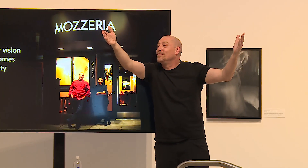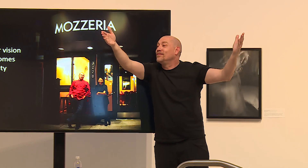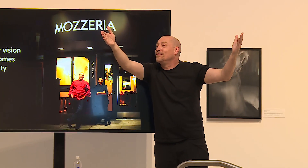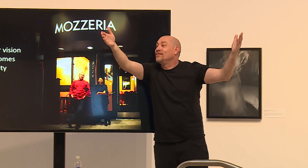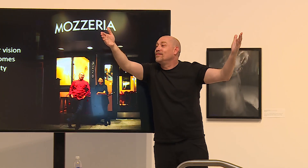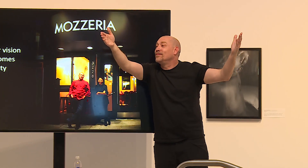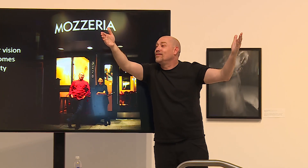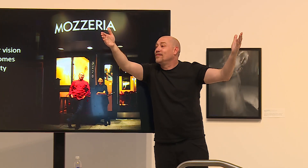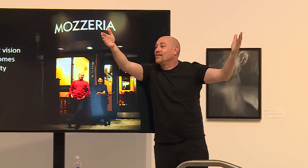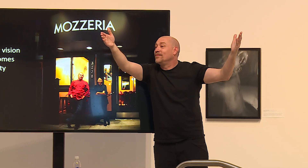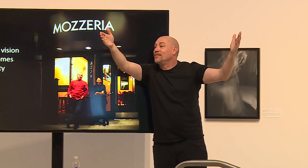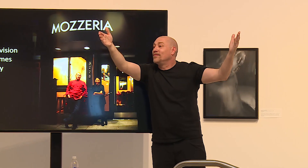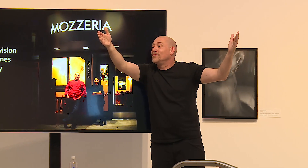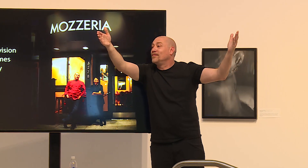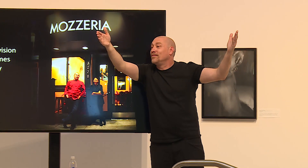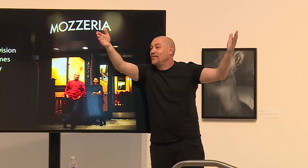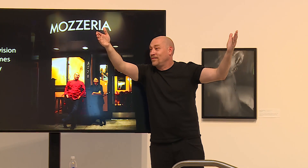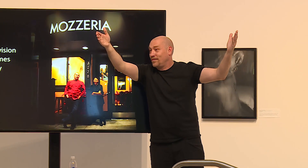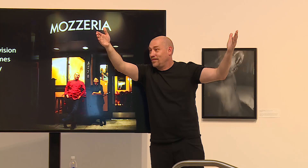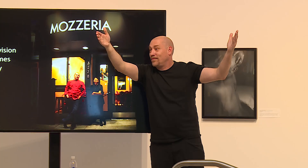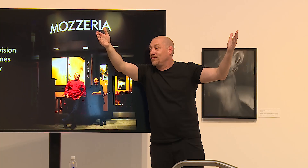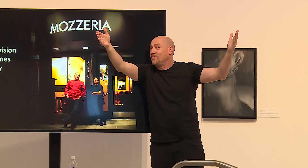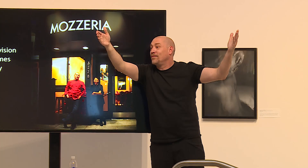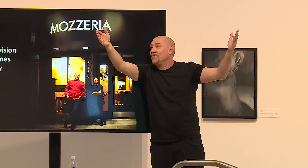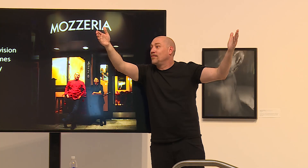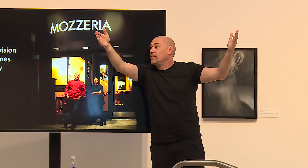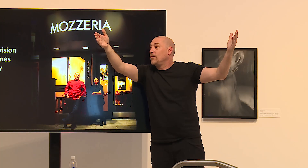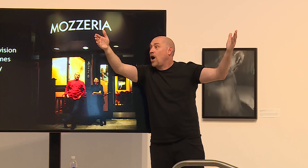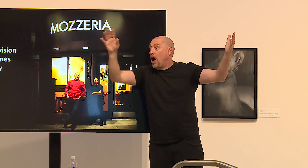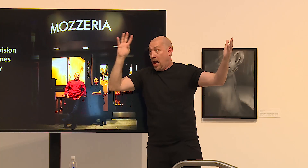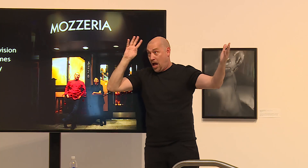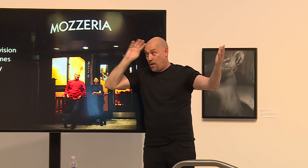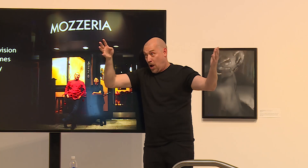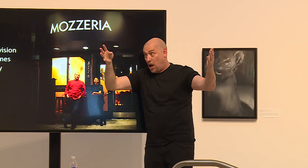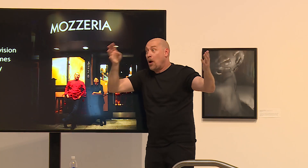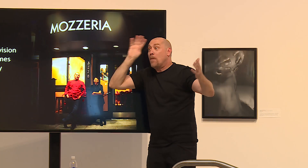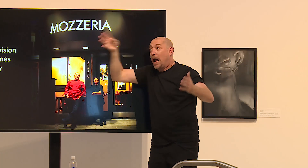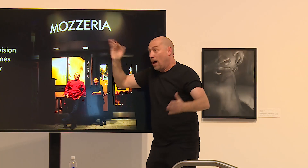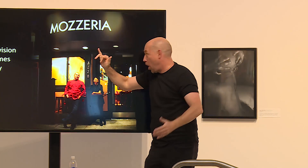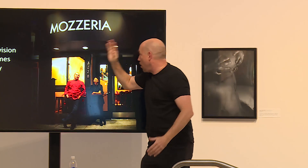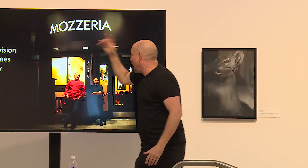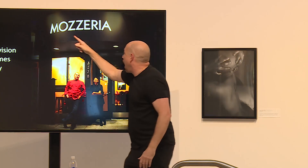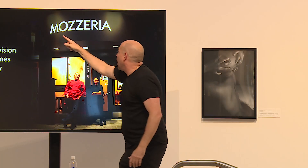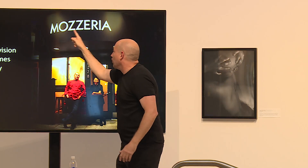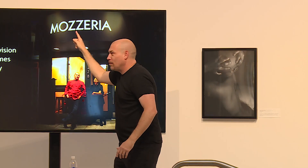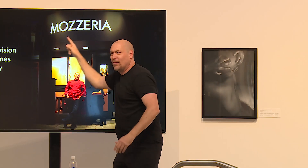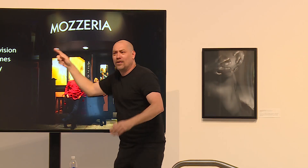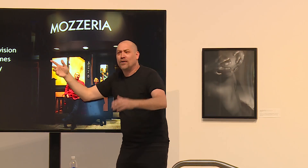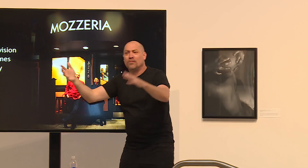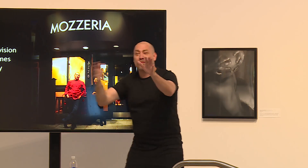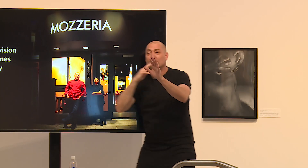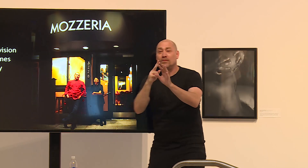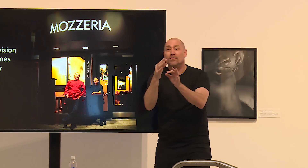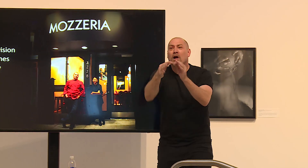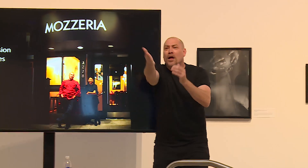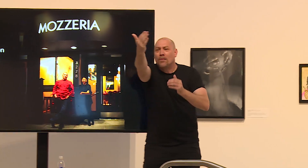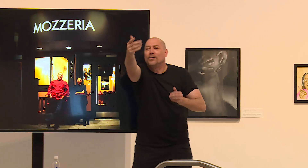Because Maz and the double Z is from pizza. I don't know why the M-O though. All right, it's really simple.